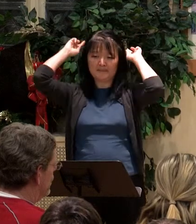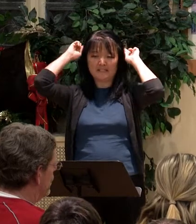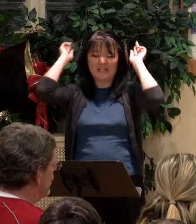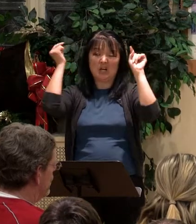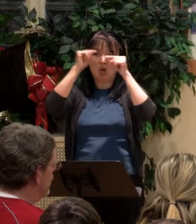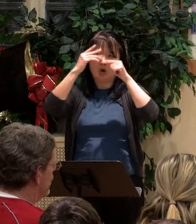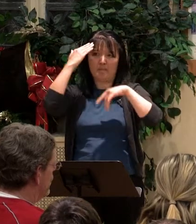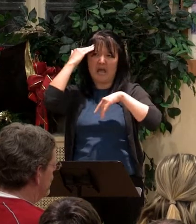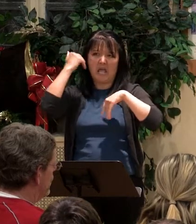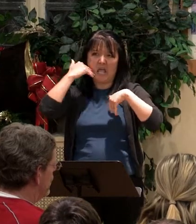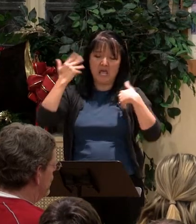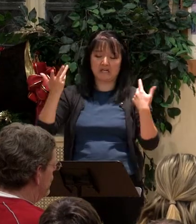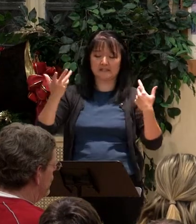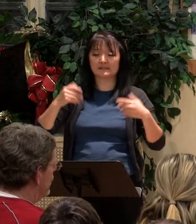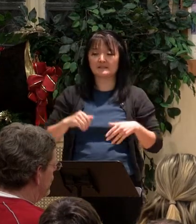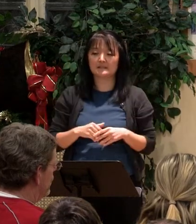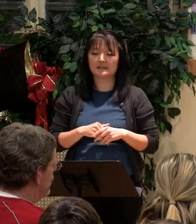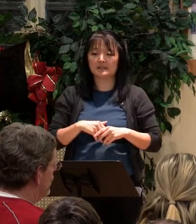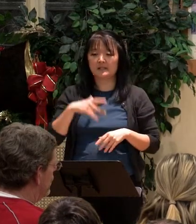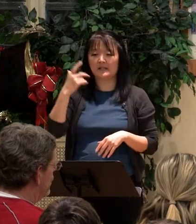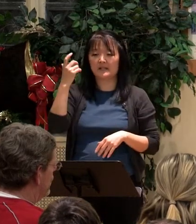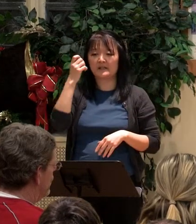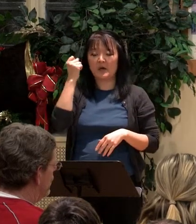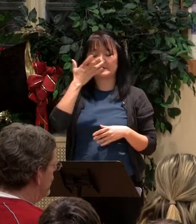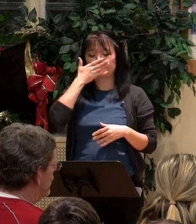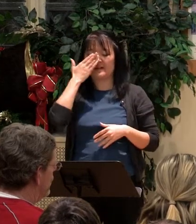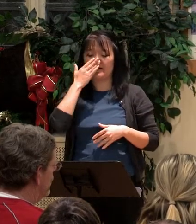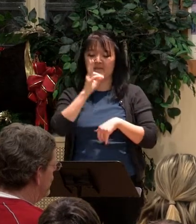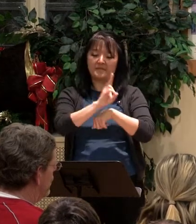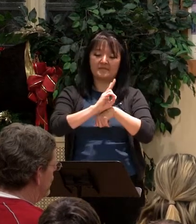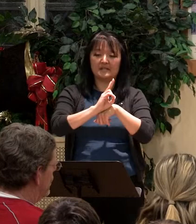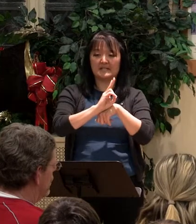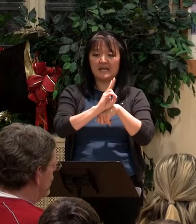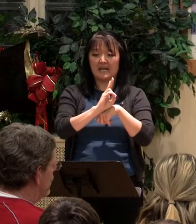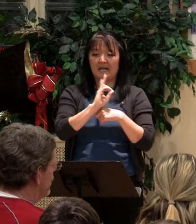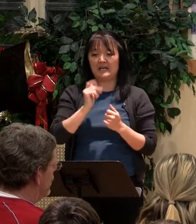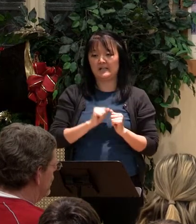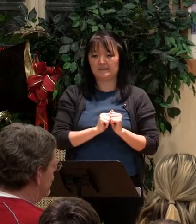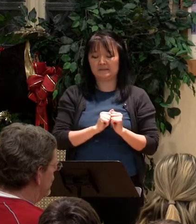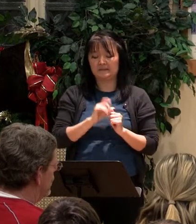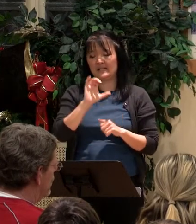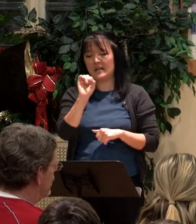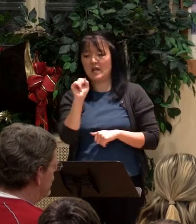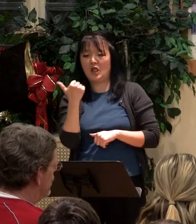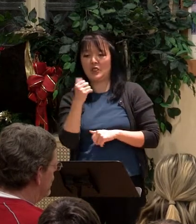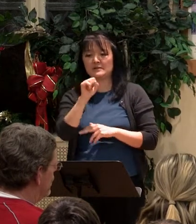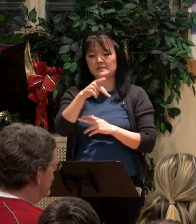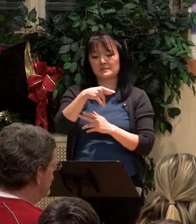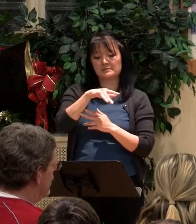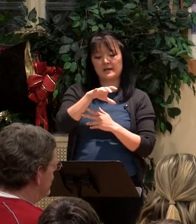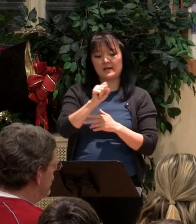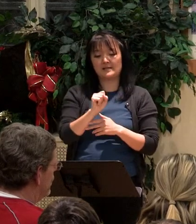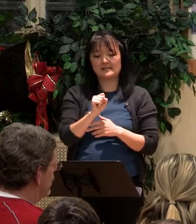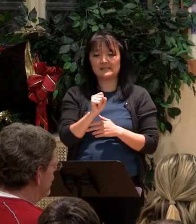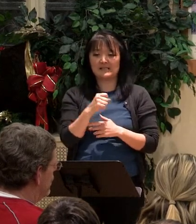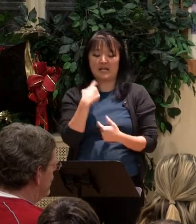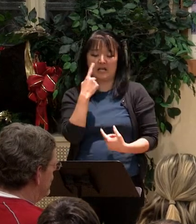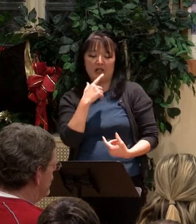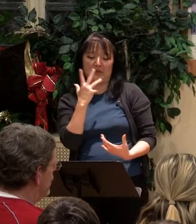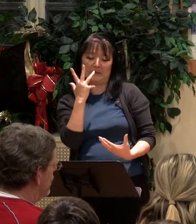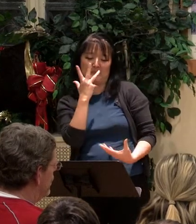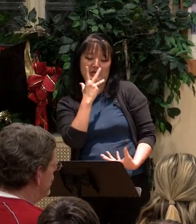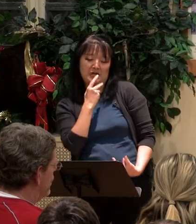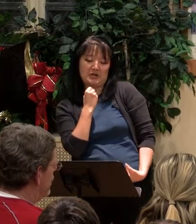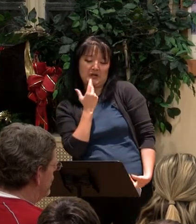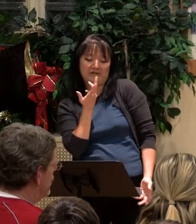my skull. They hold the scent of vanilla in their steep, shiny spikes. I look beautiful.